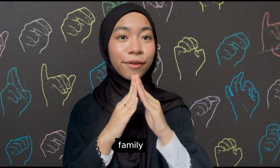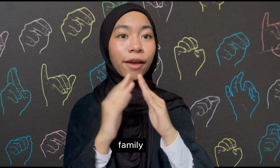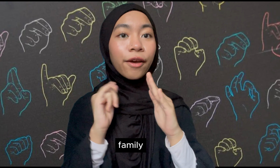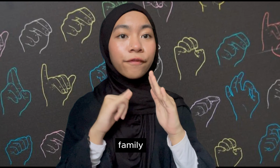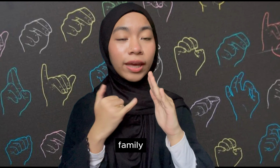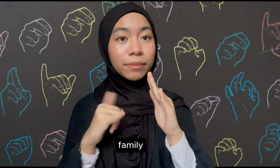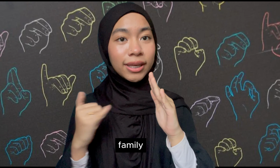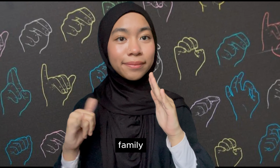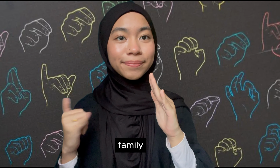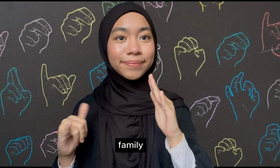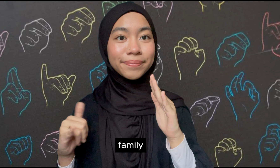Family.